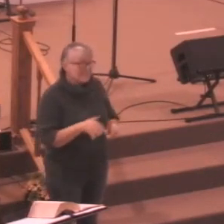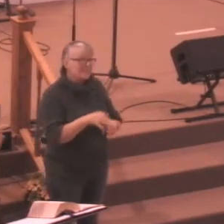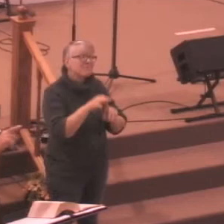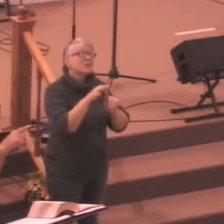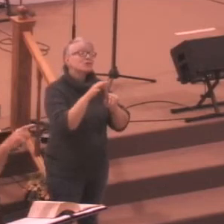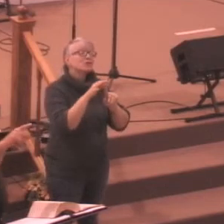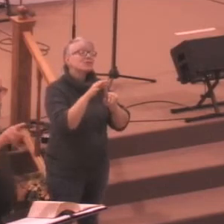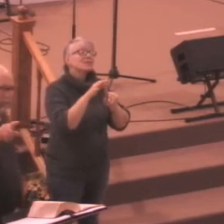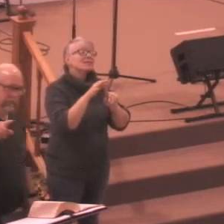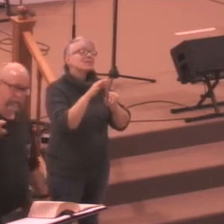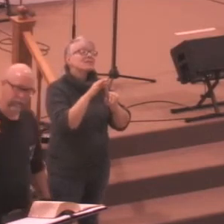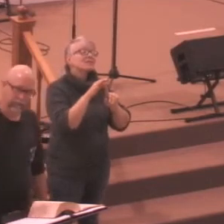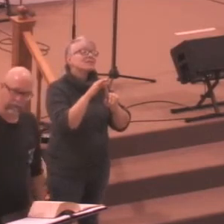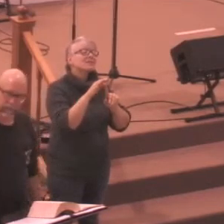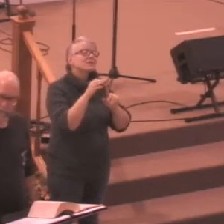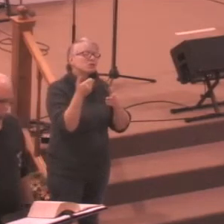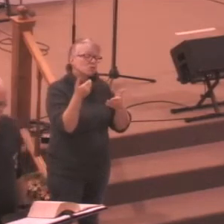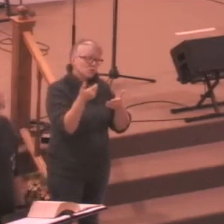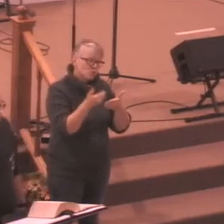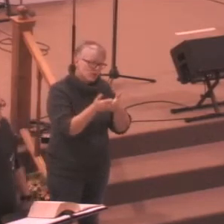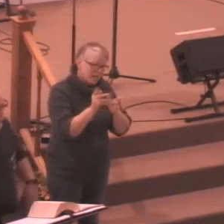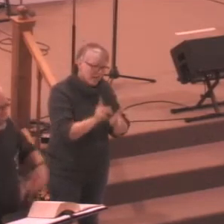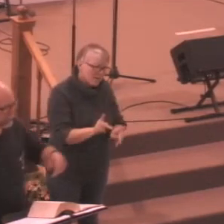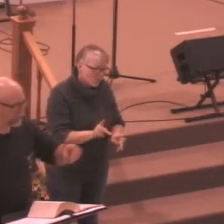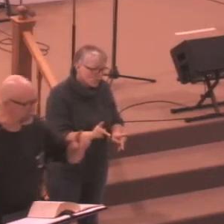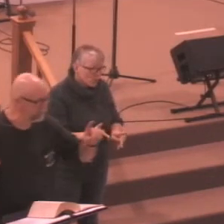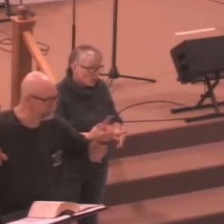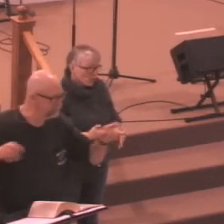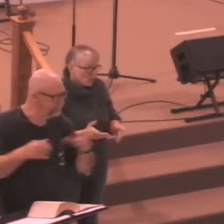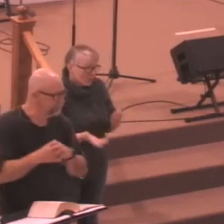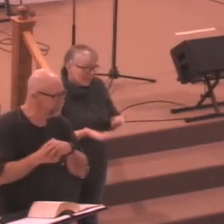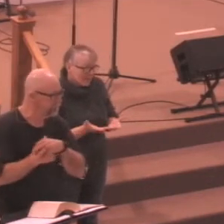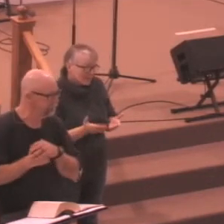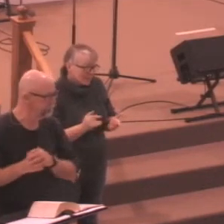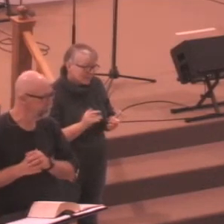especially your neighbor who could be your enemy.